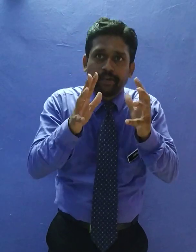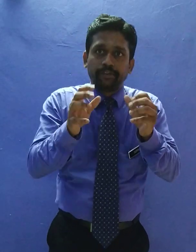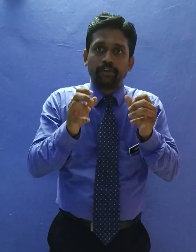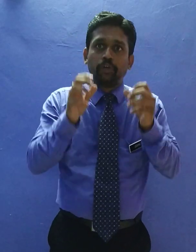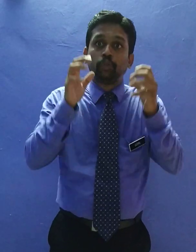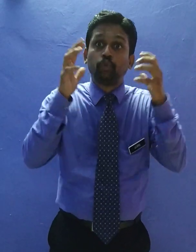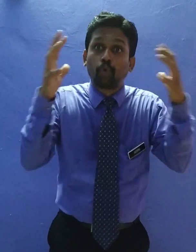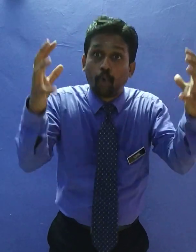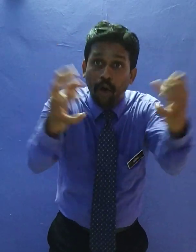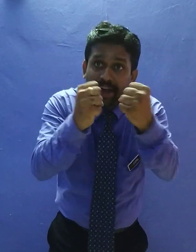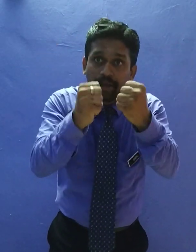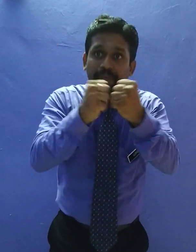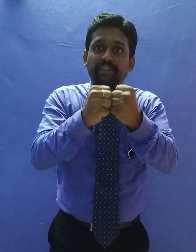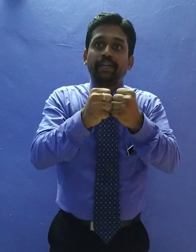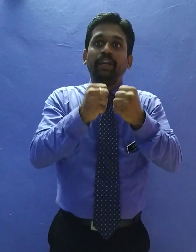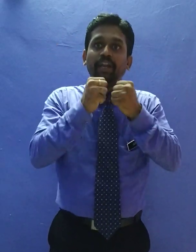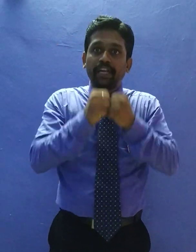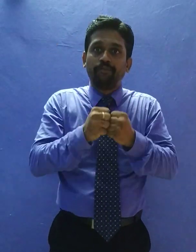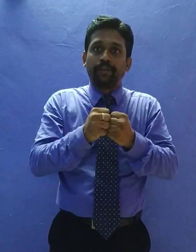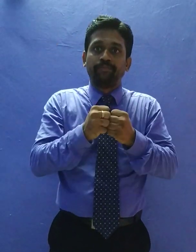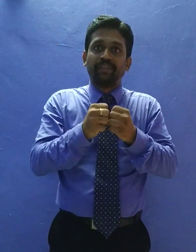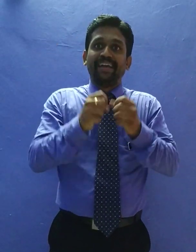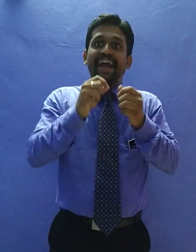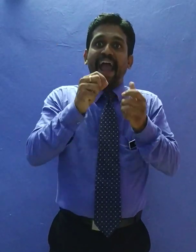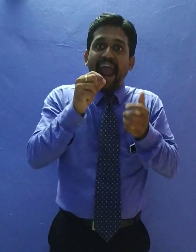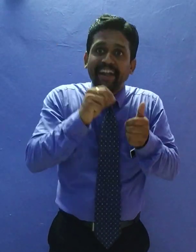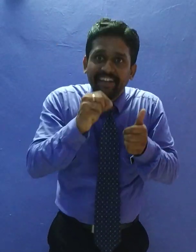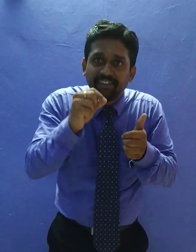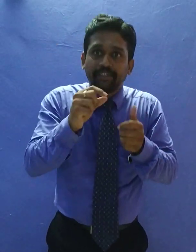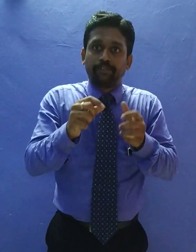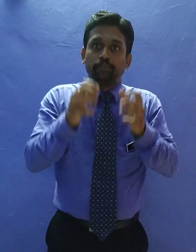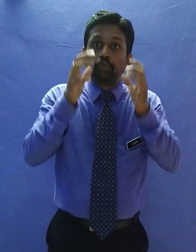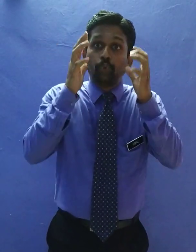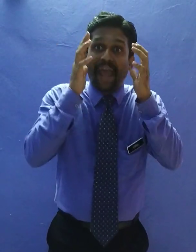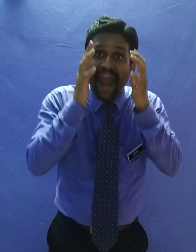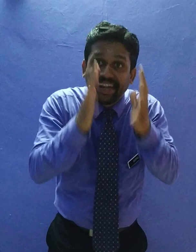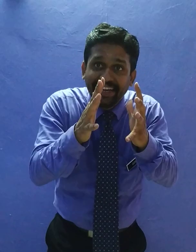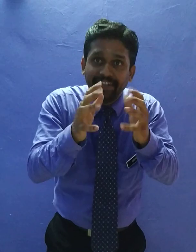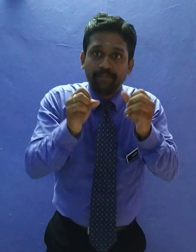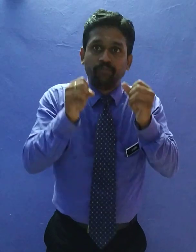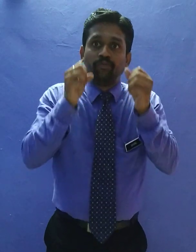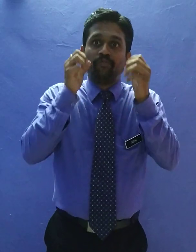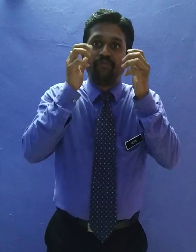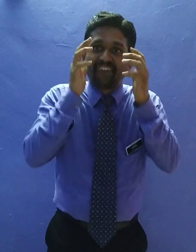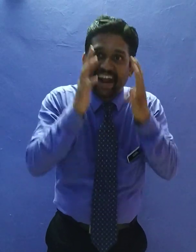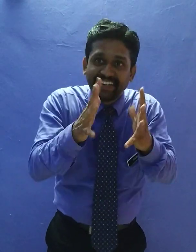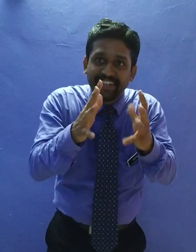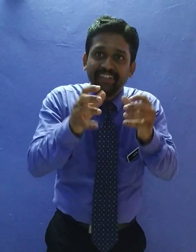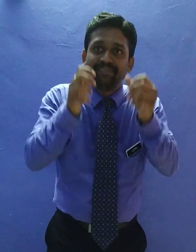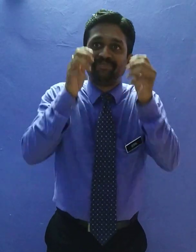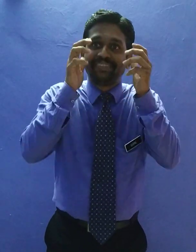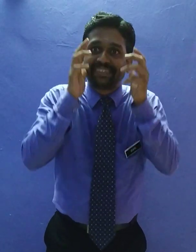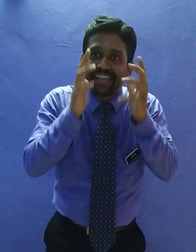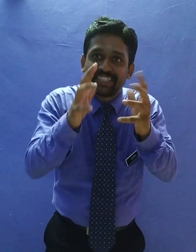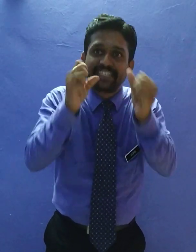runner to collect material given, editor to edit written task